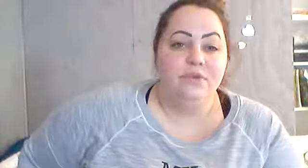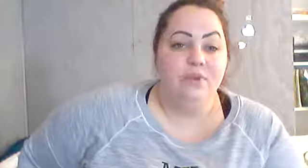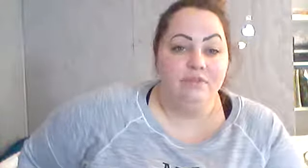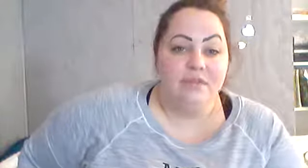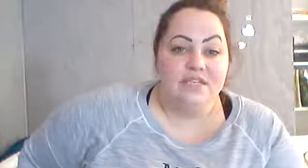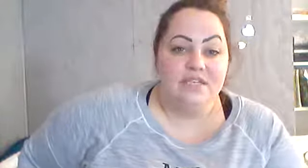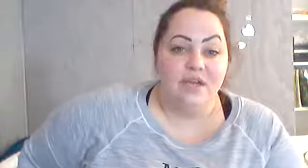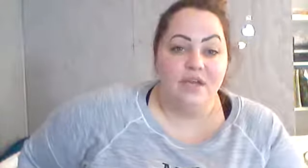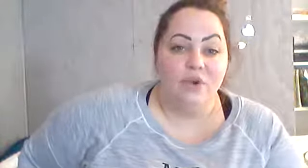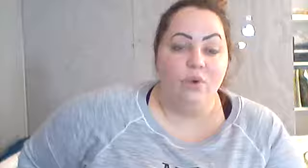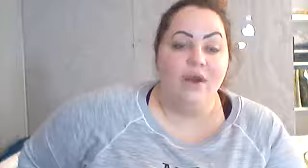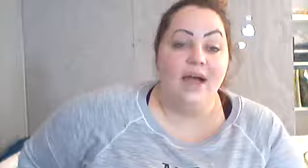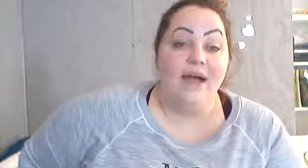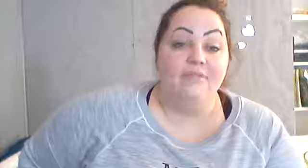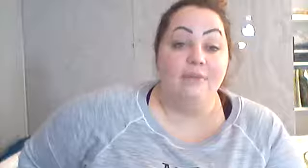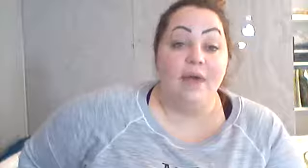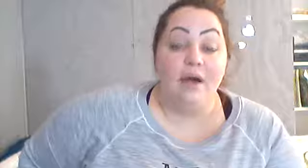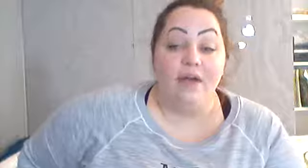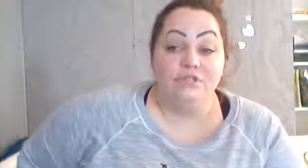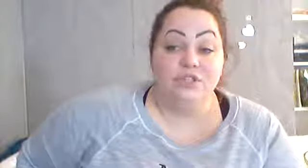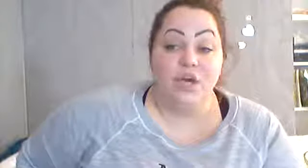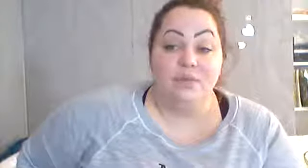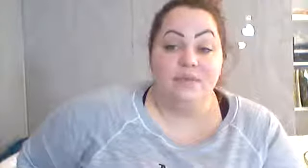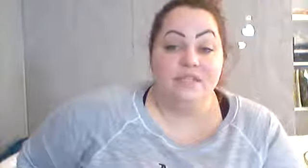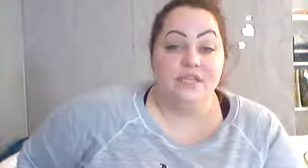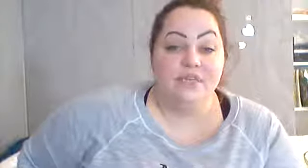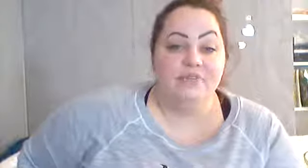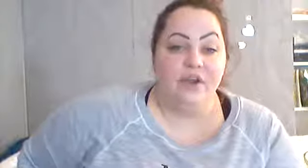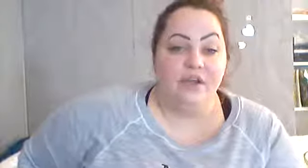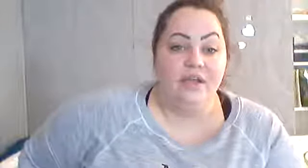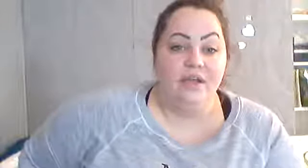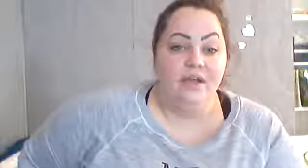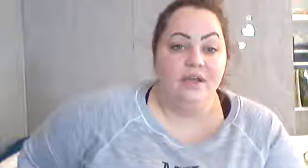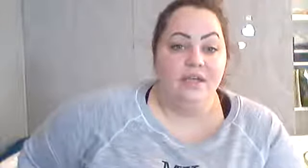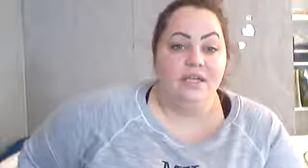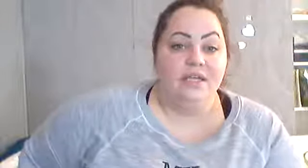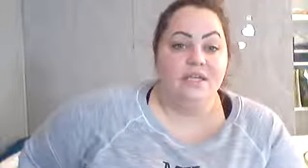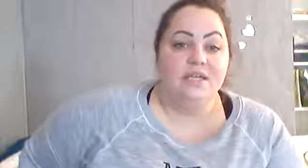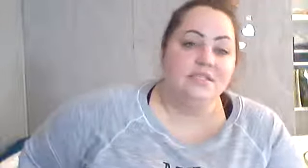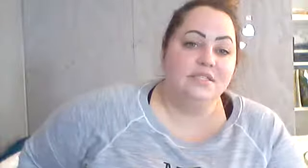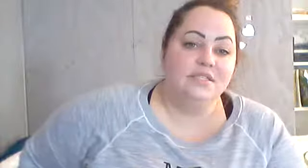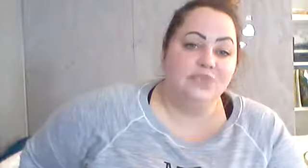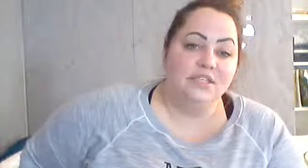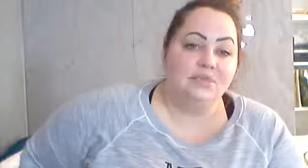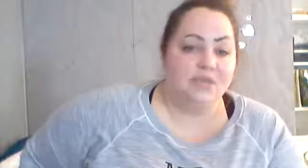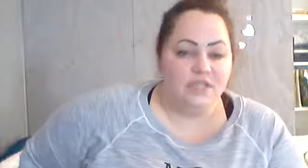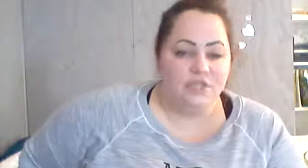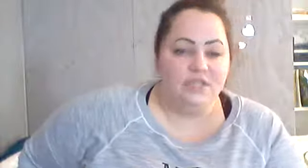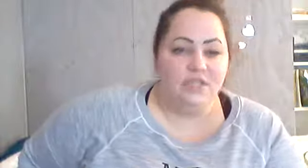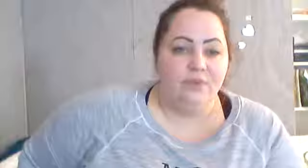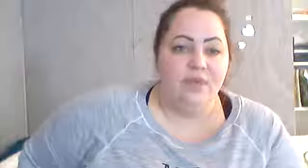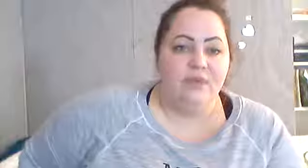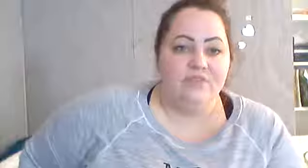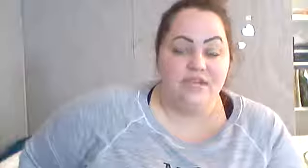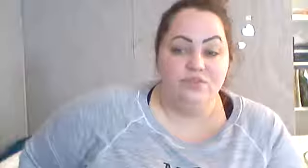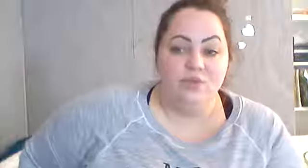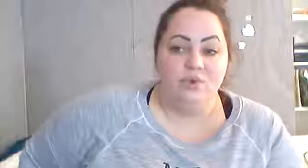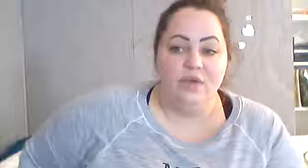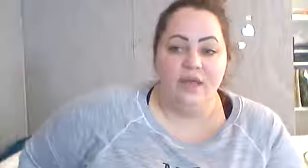from my son or have him out after dark because he's on it's strict, but not strict. Like we have a schedule, and when